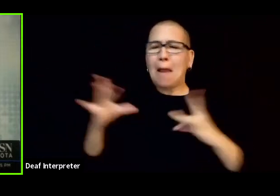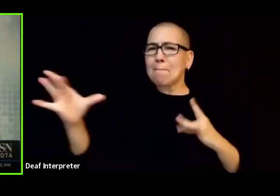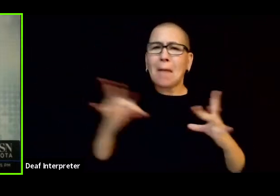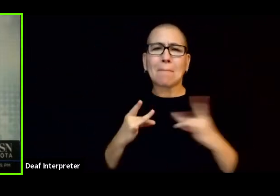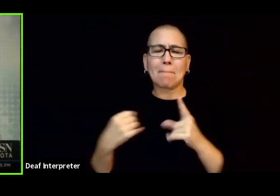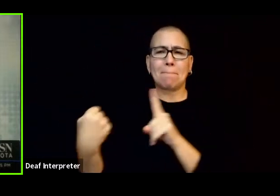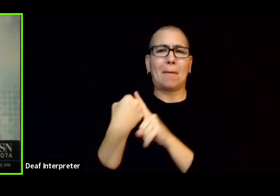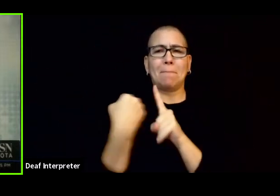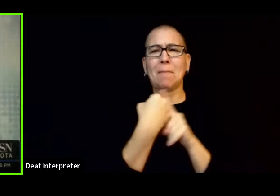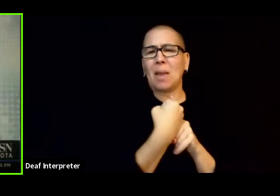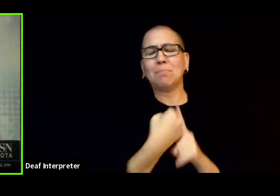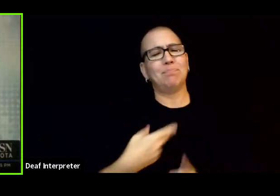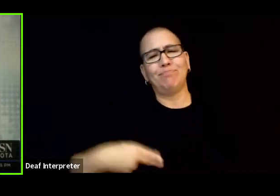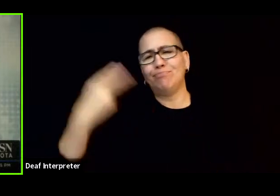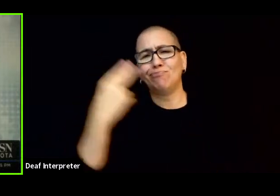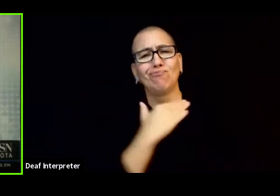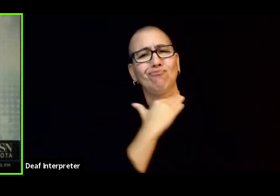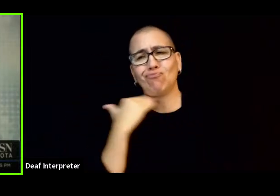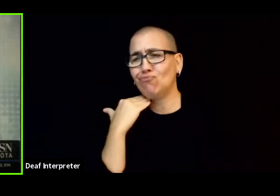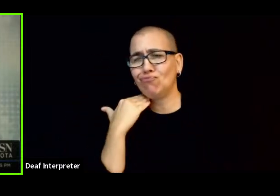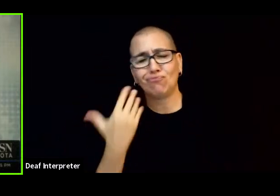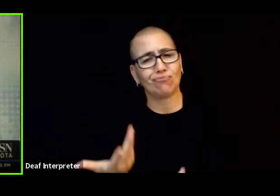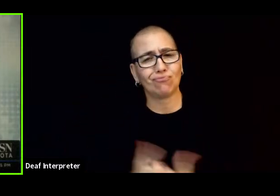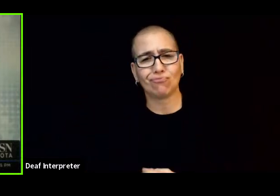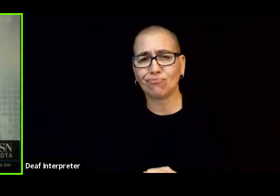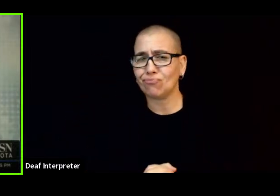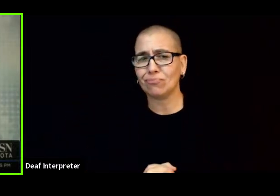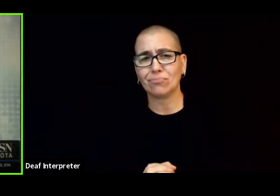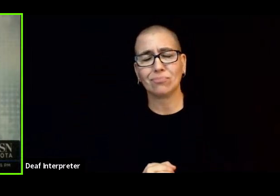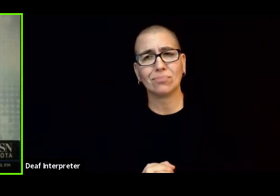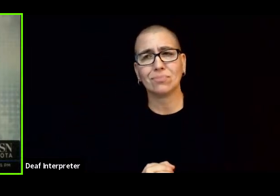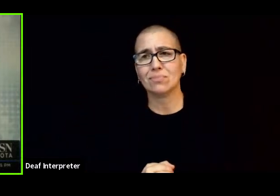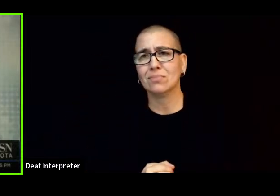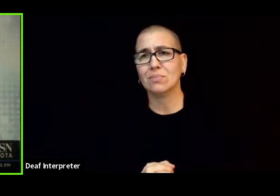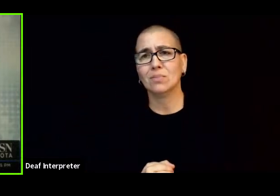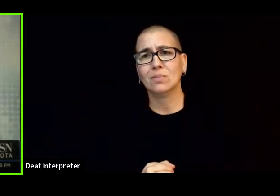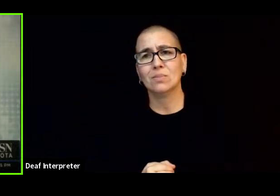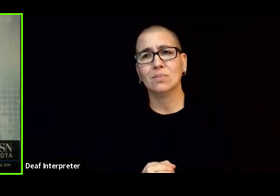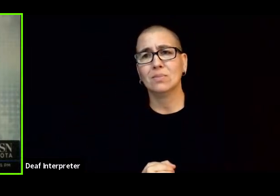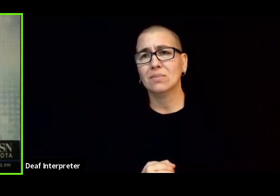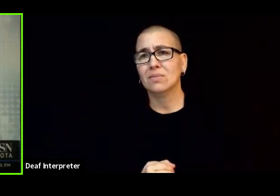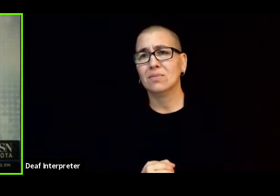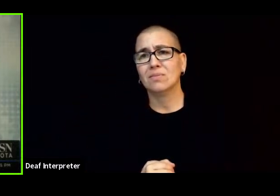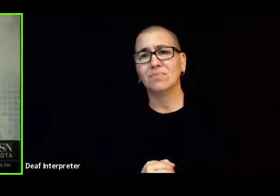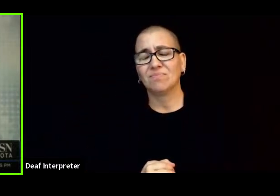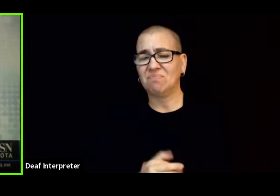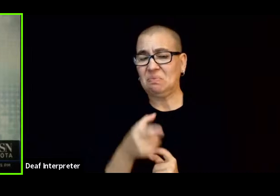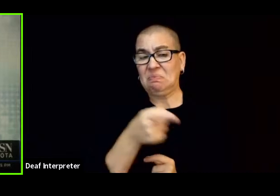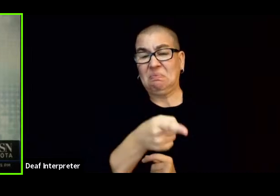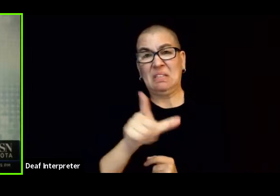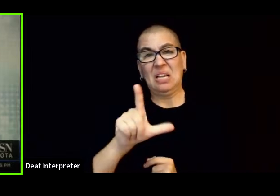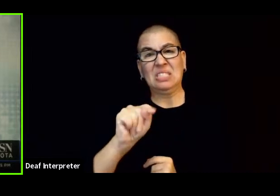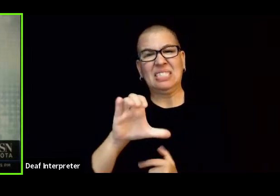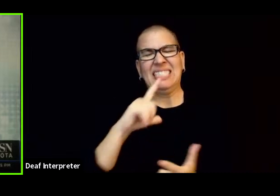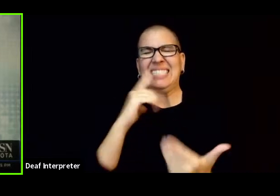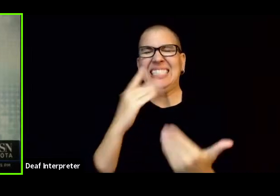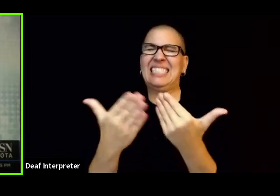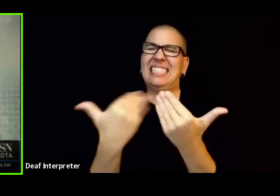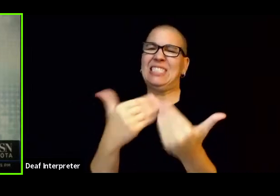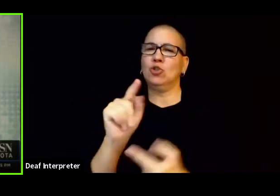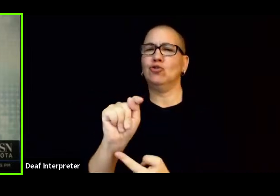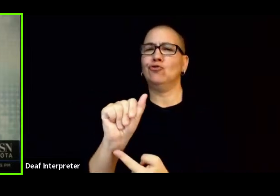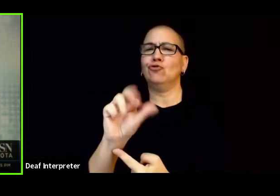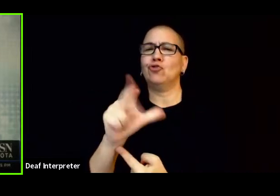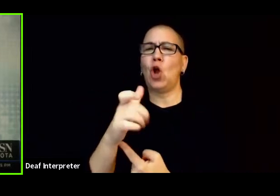severe cases of COVID-19 and dying from it. In early May, under Governor Tim